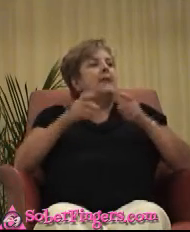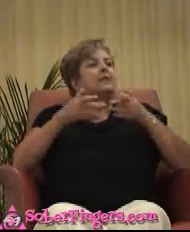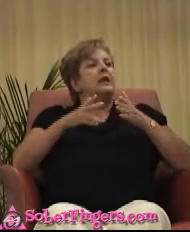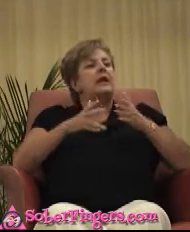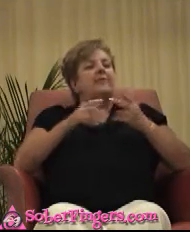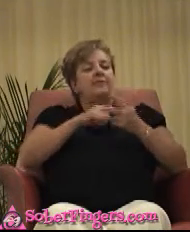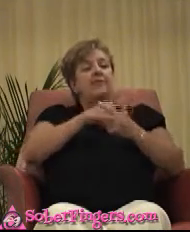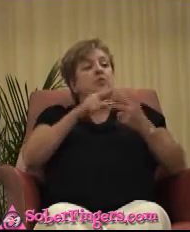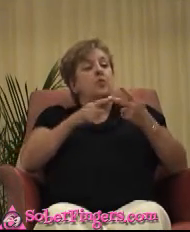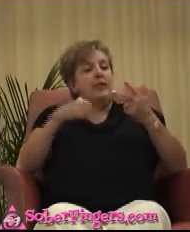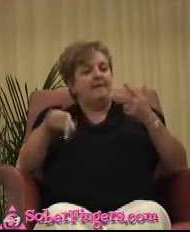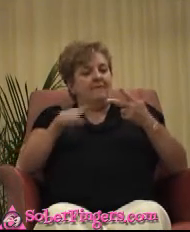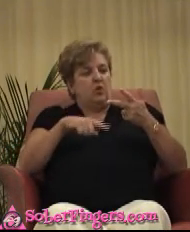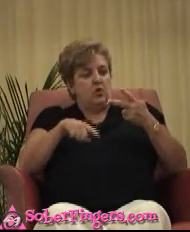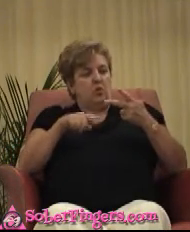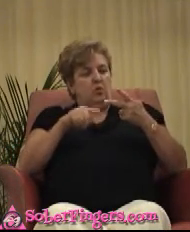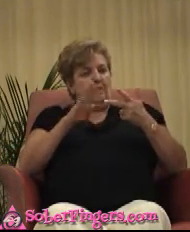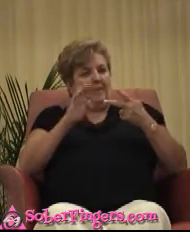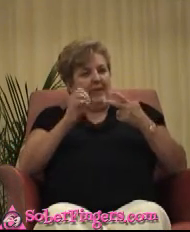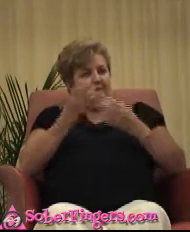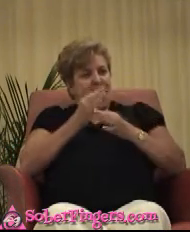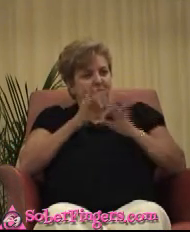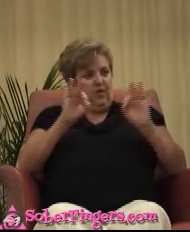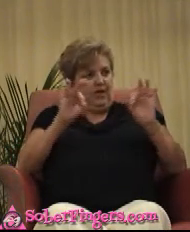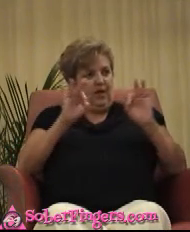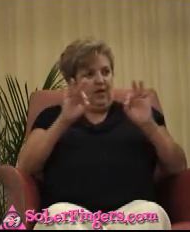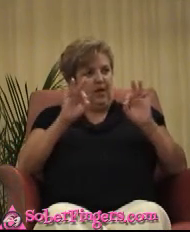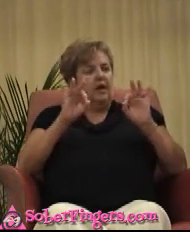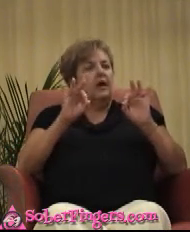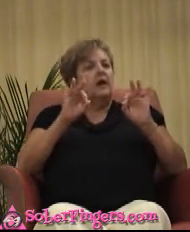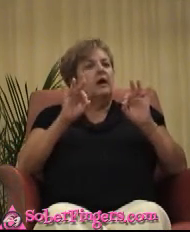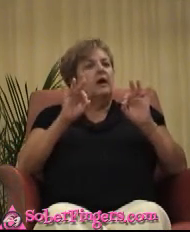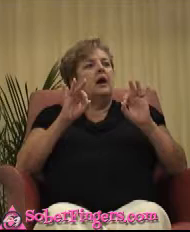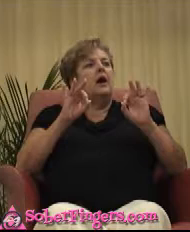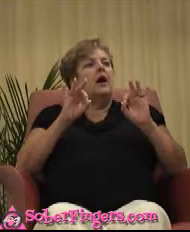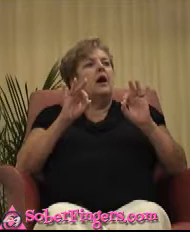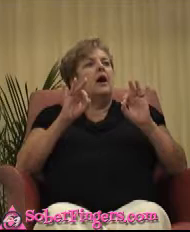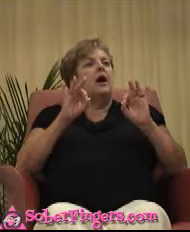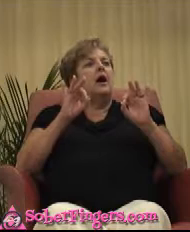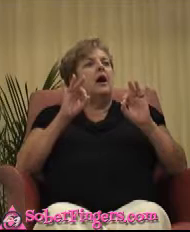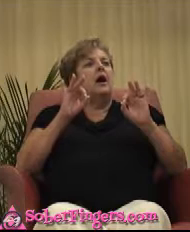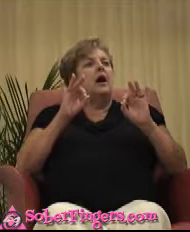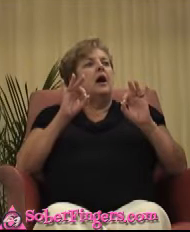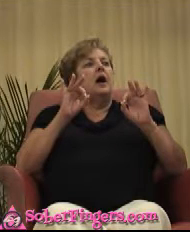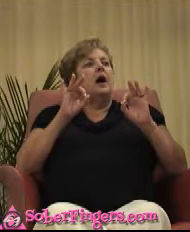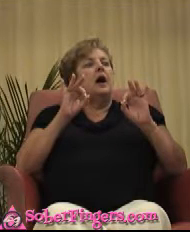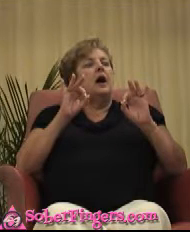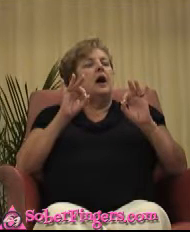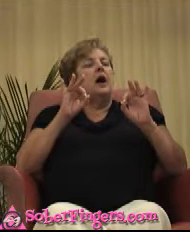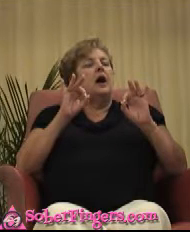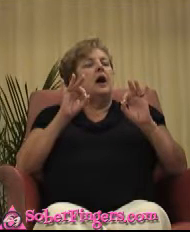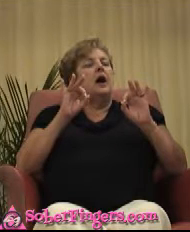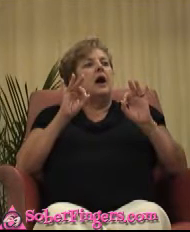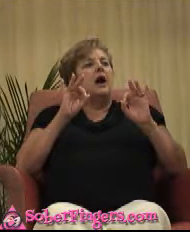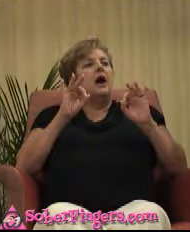until your appeals have been exhausted. The other two said, okay, and I said, no, I'll go to jail now. It's time to go.